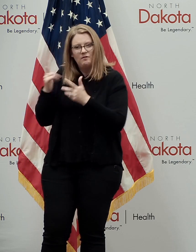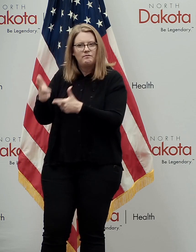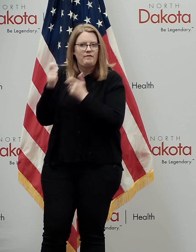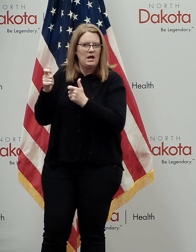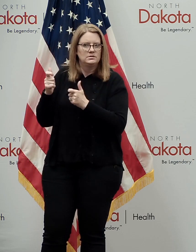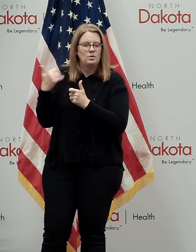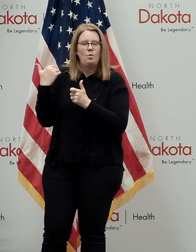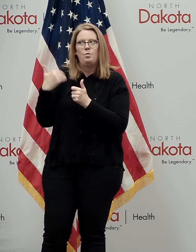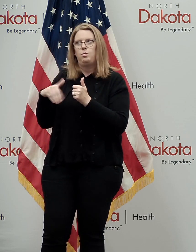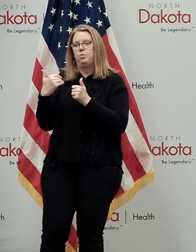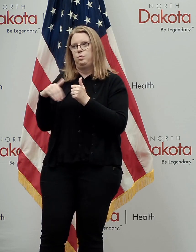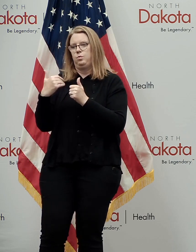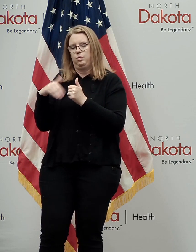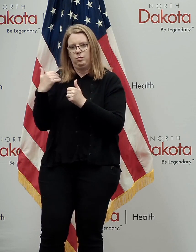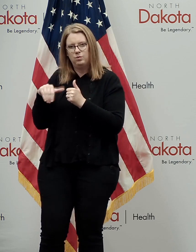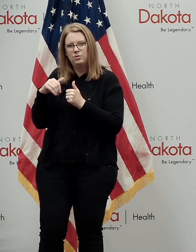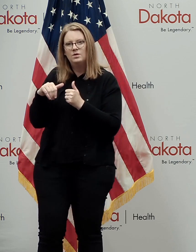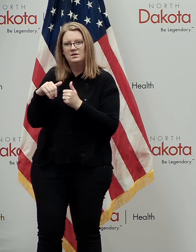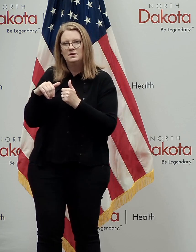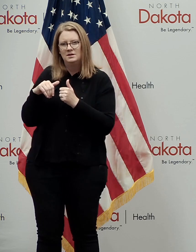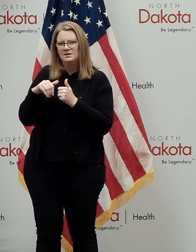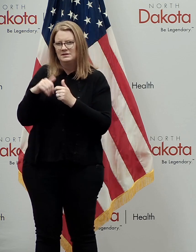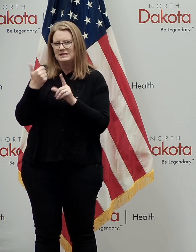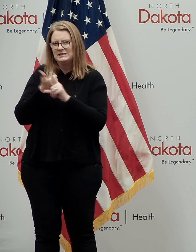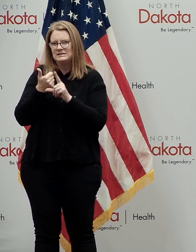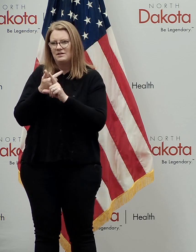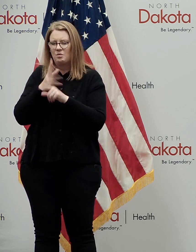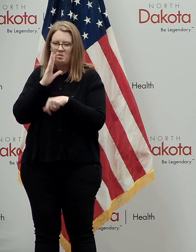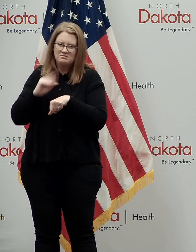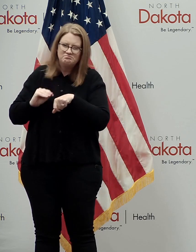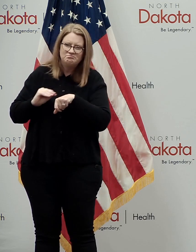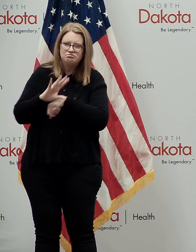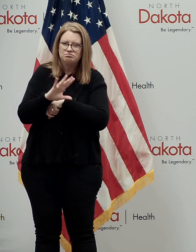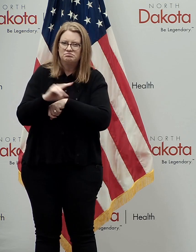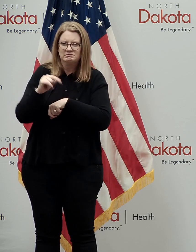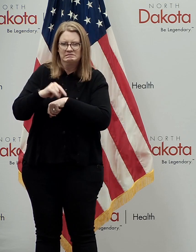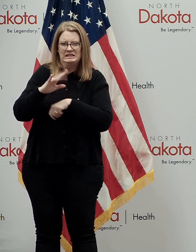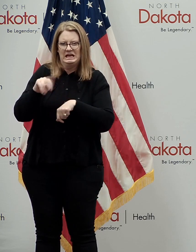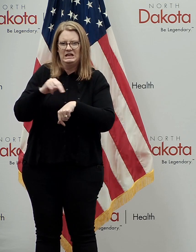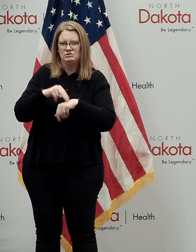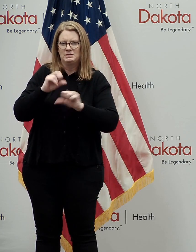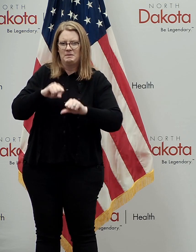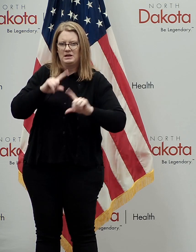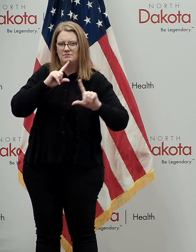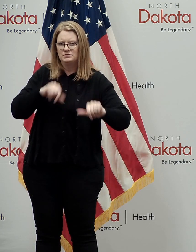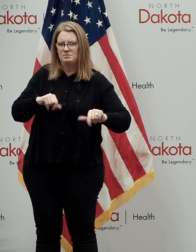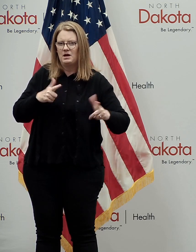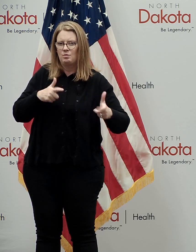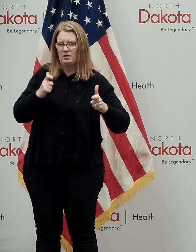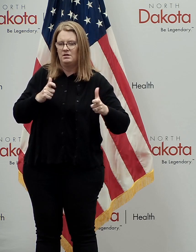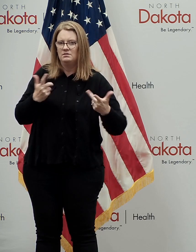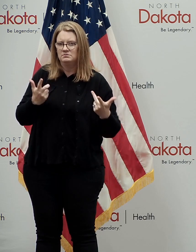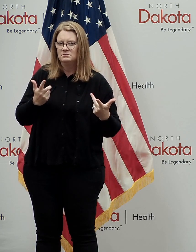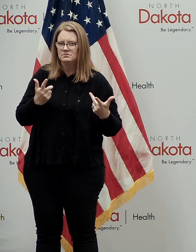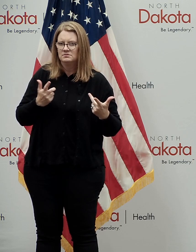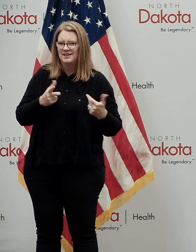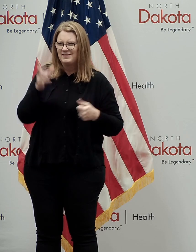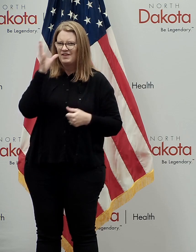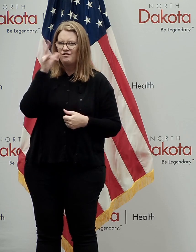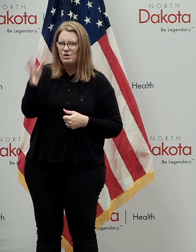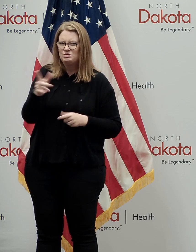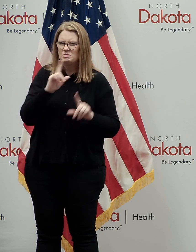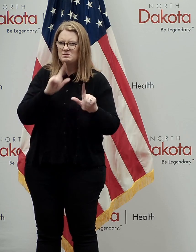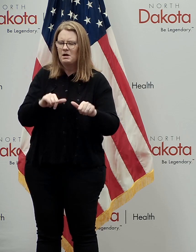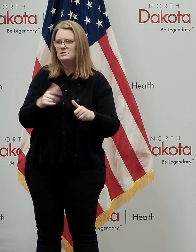have I think a profound and lasting effect on our nation's ability to respond quickly to these kinds of crises in the future.